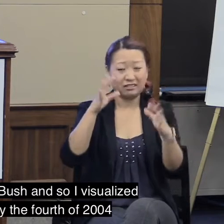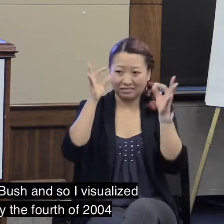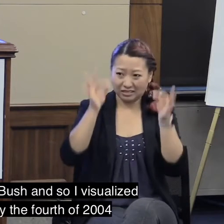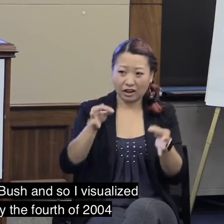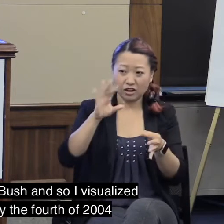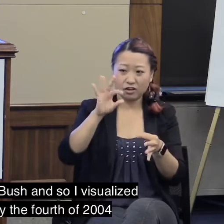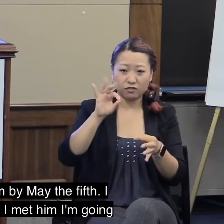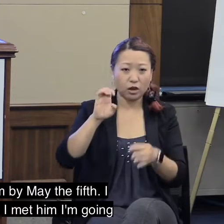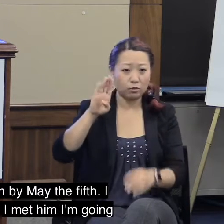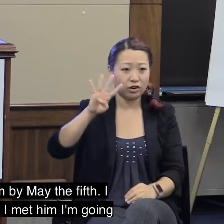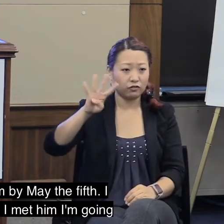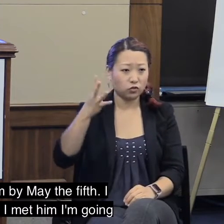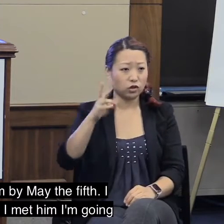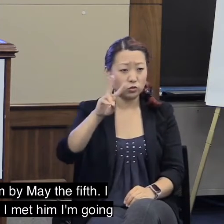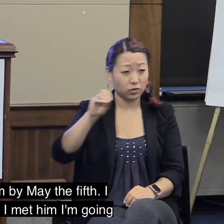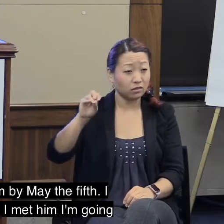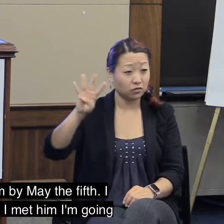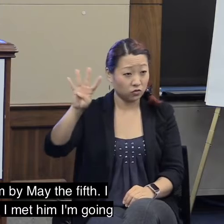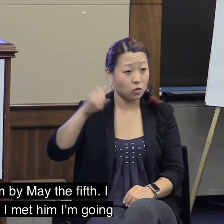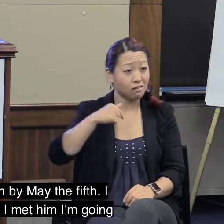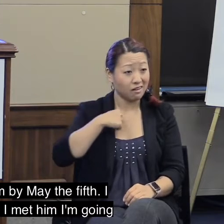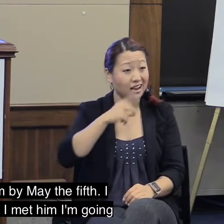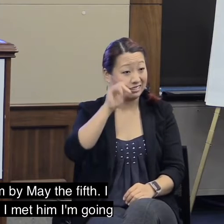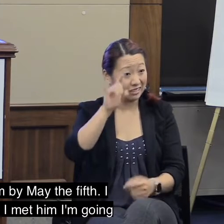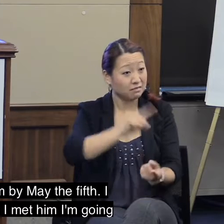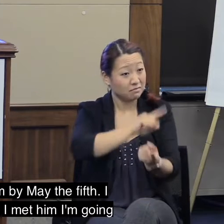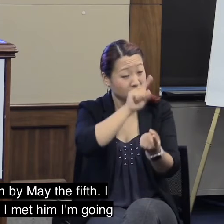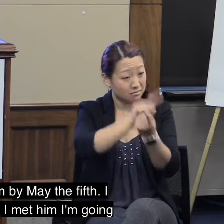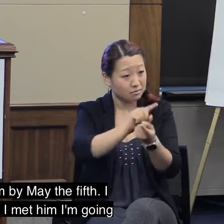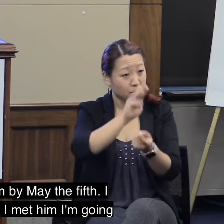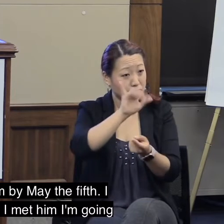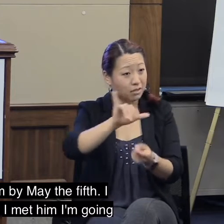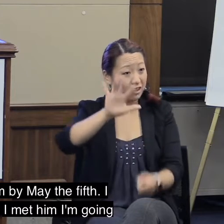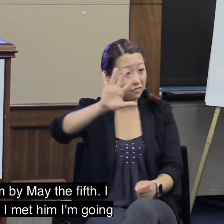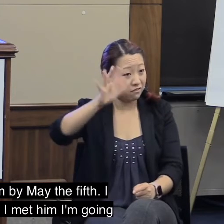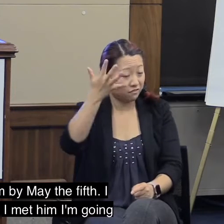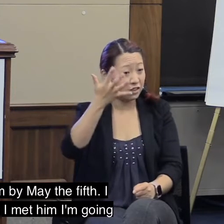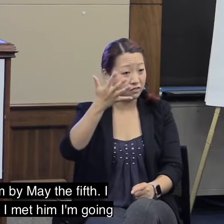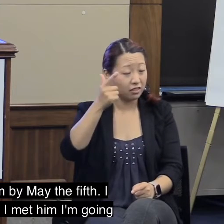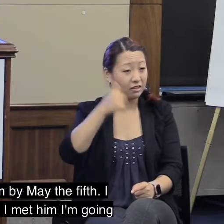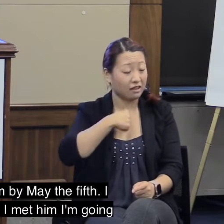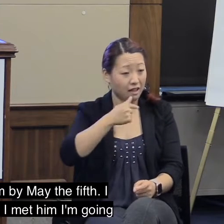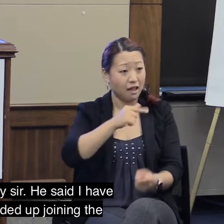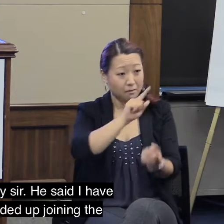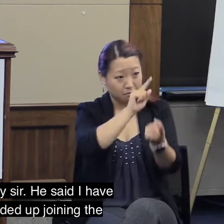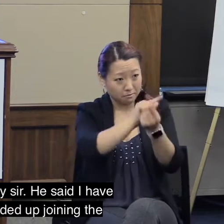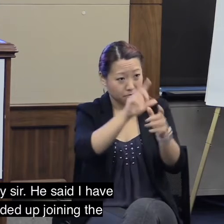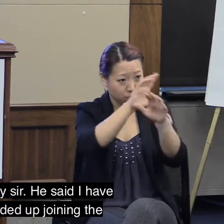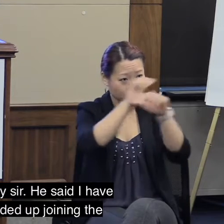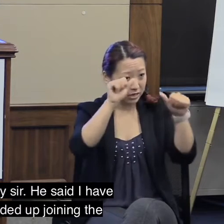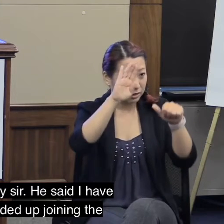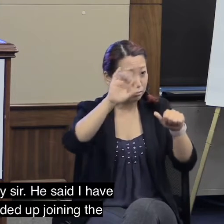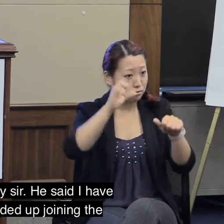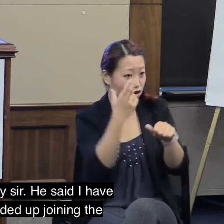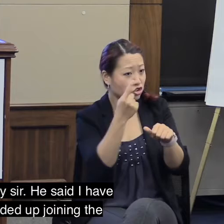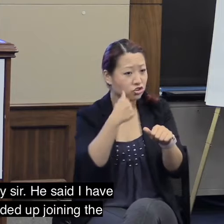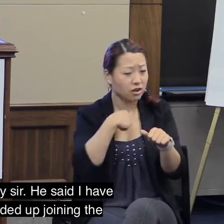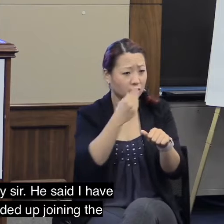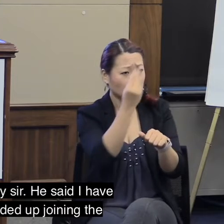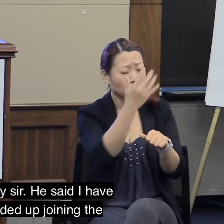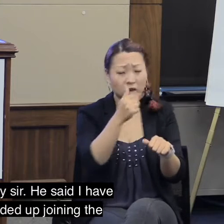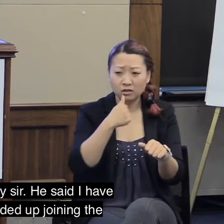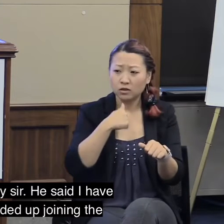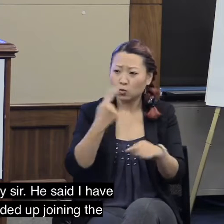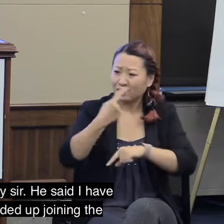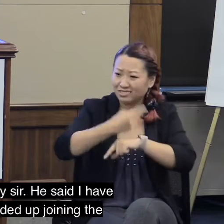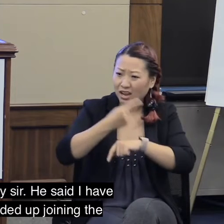of 2004, I ended up meeting him by May the 5th. And then I told the president when I met him, I'm going to work for you someday, sir. And he said, I